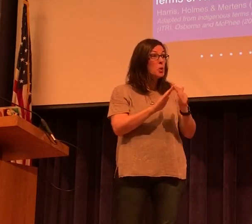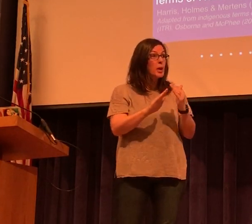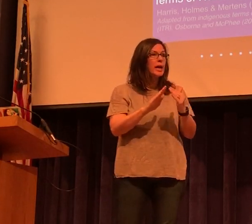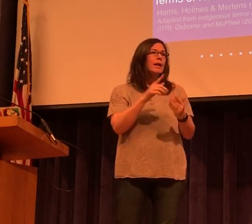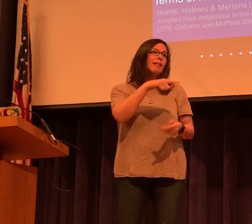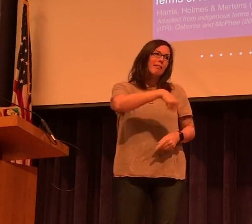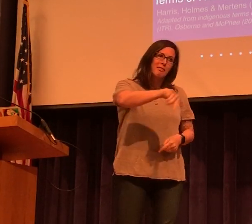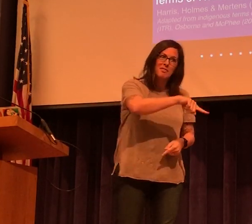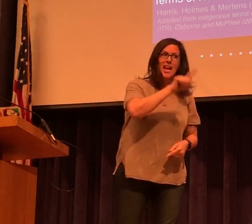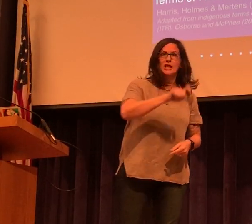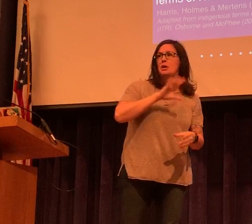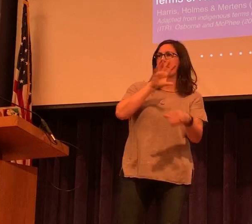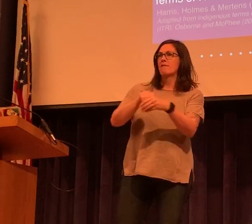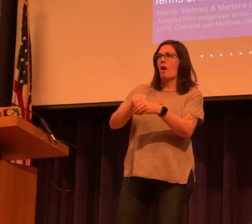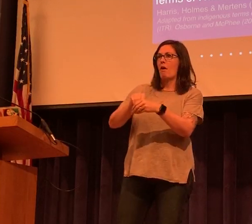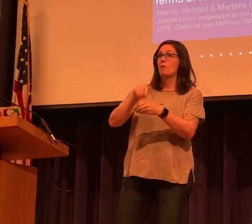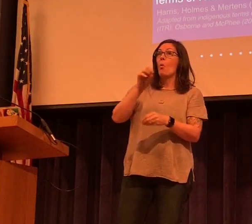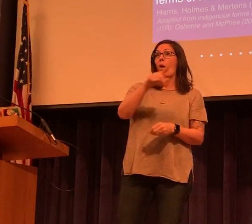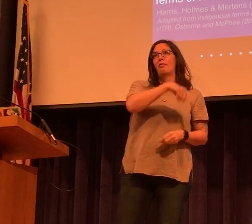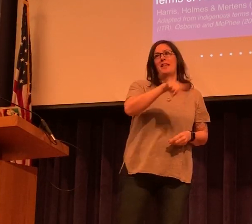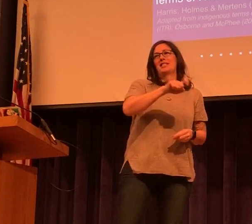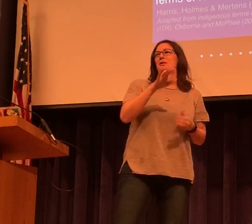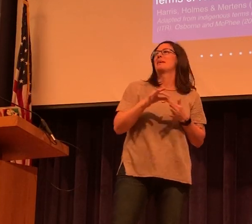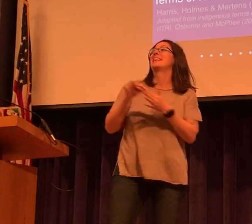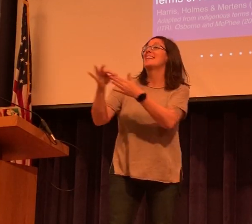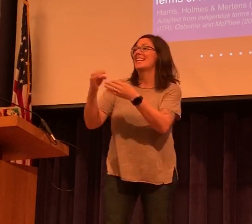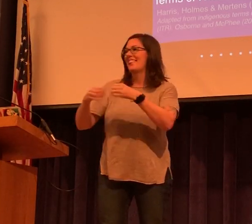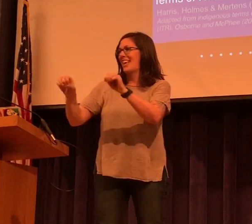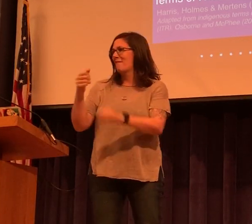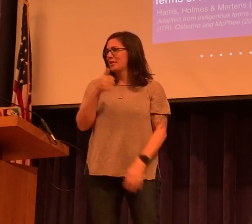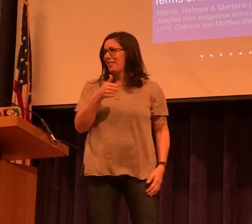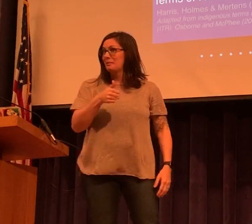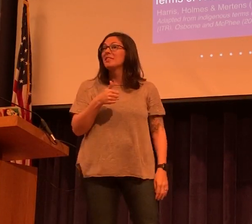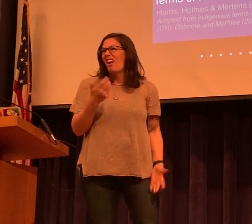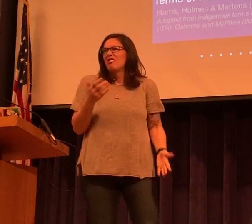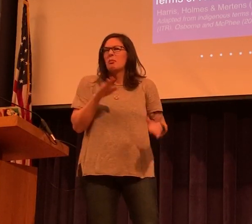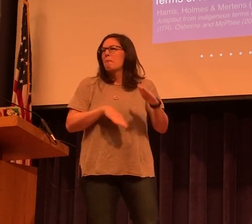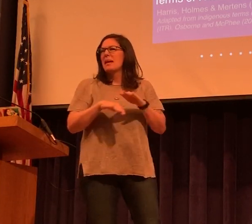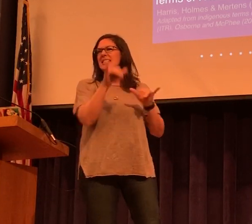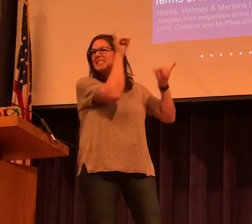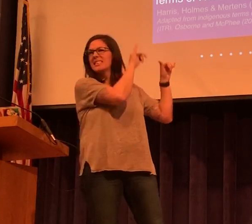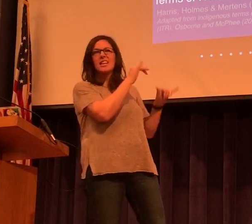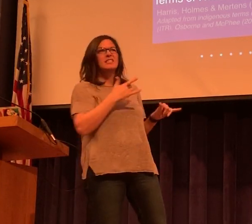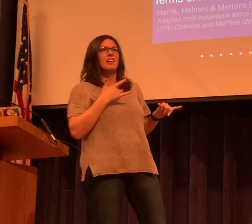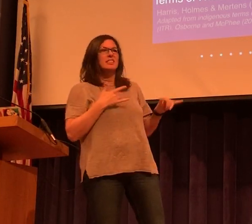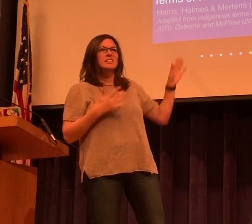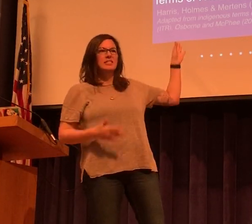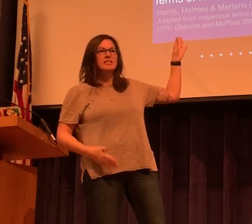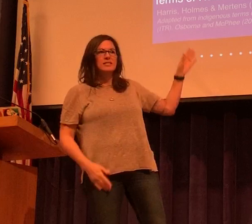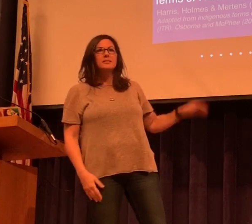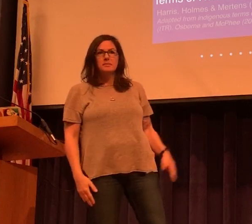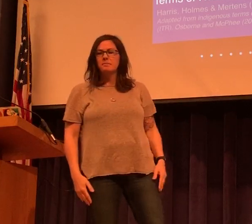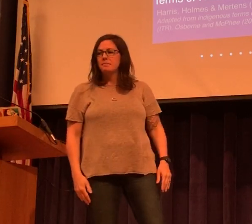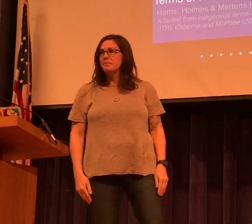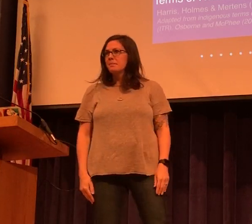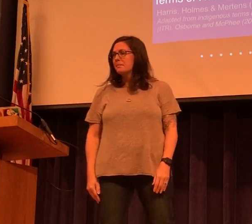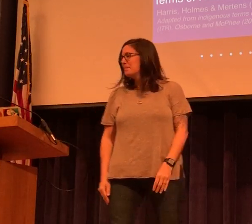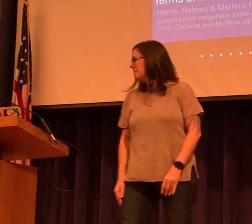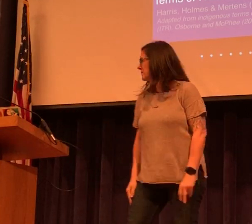of them say when you work with a community, members of the community need to be actively involved and or leading those